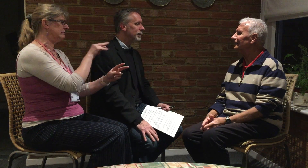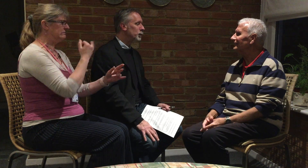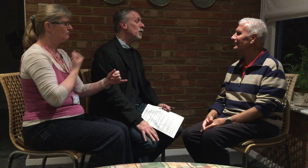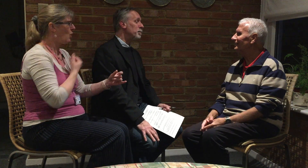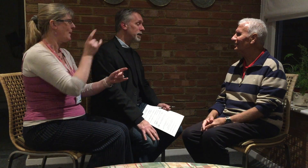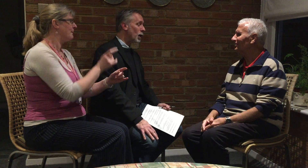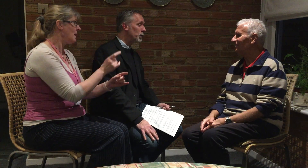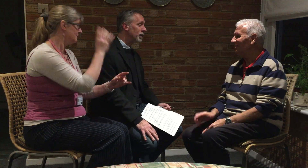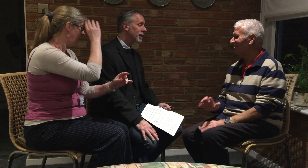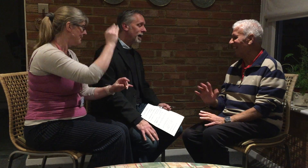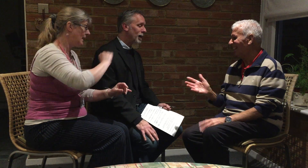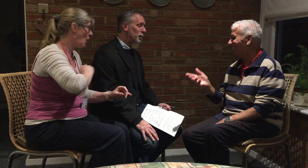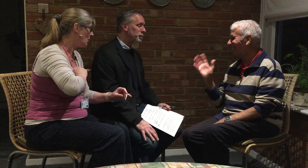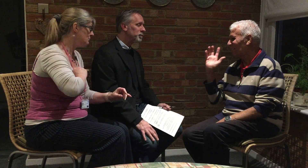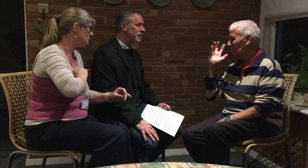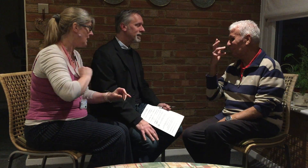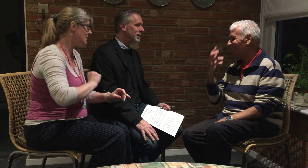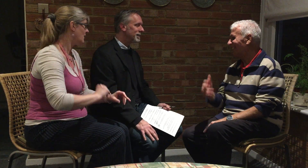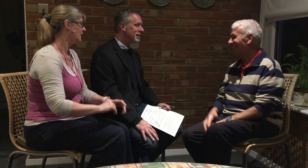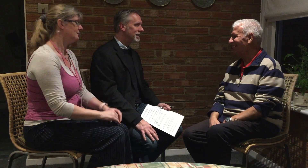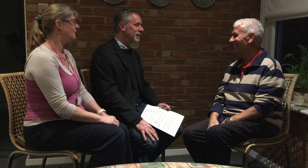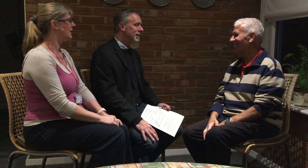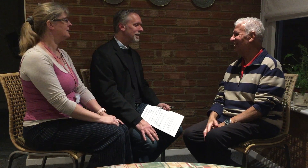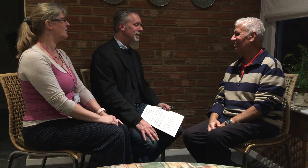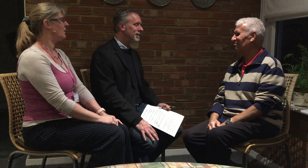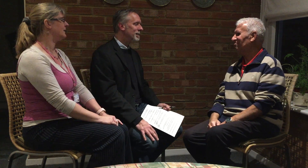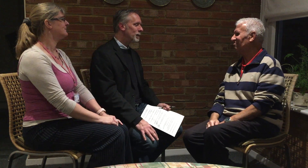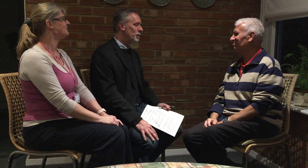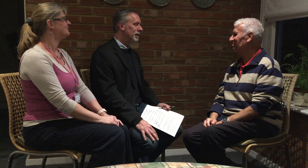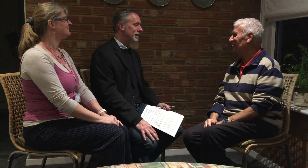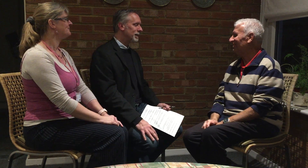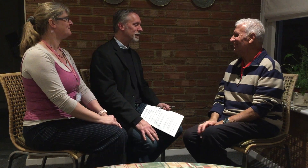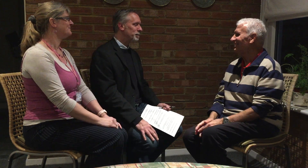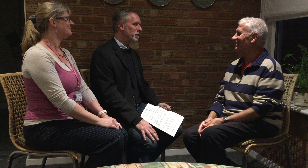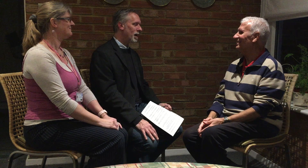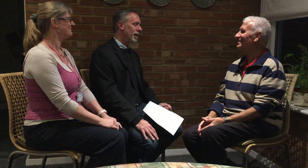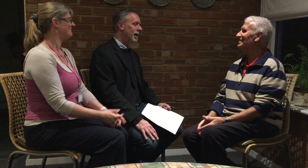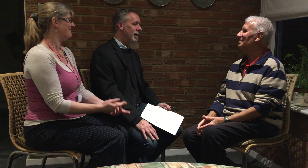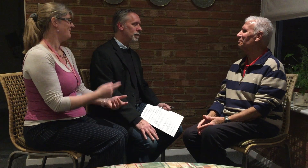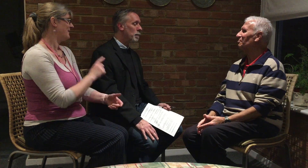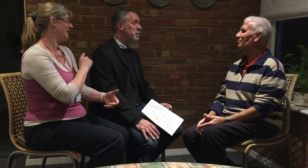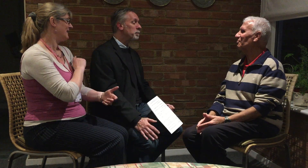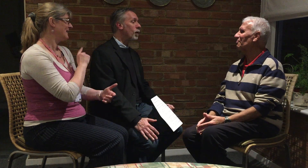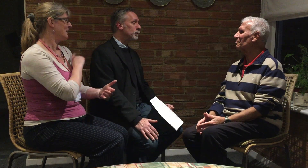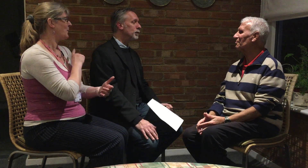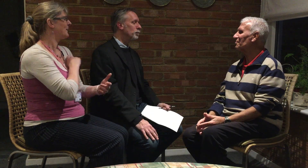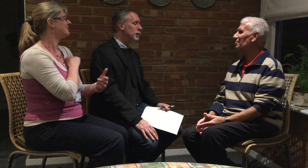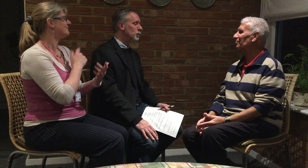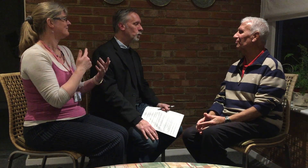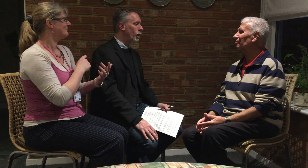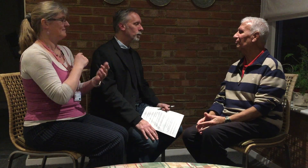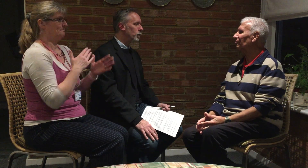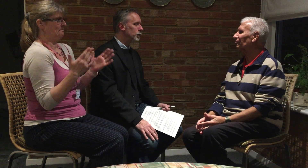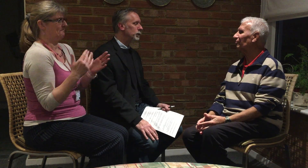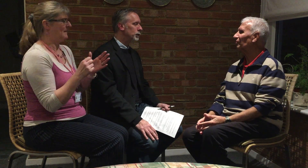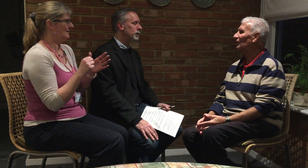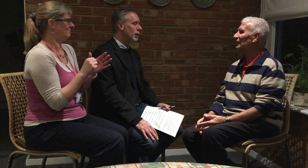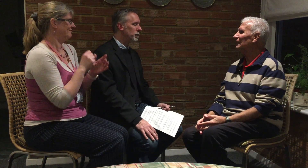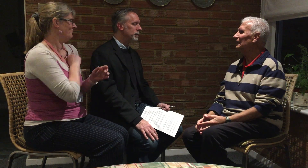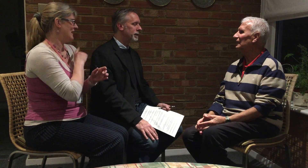do let me know. It's fine, don't worry. You know, that's actually a big part of the reason why we wanted you to come in today.